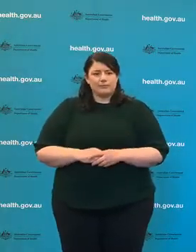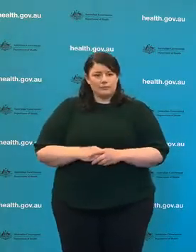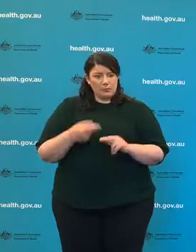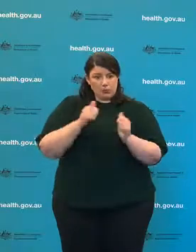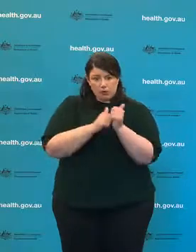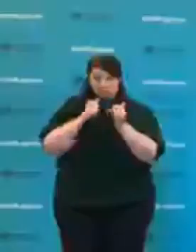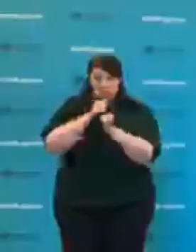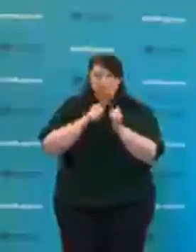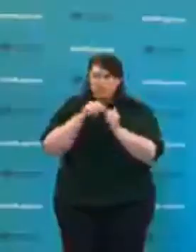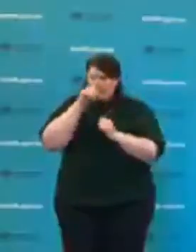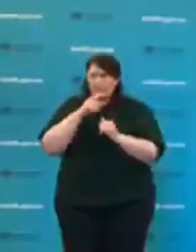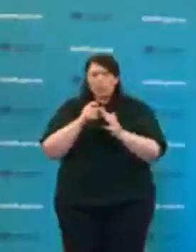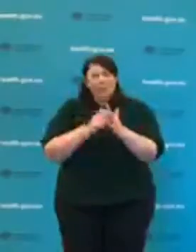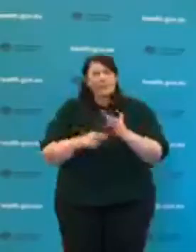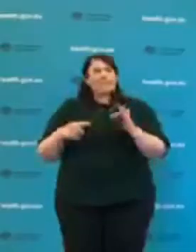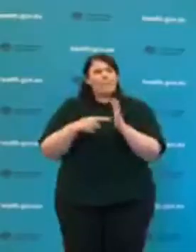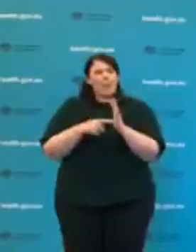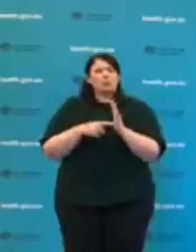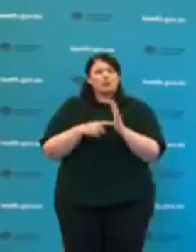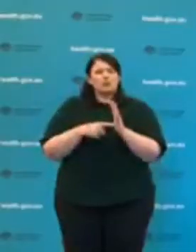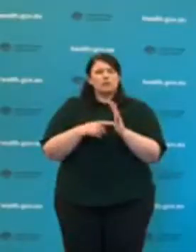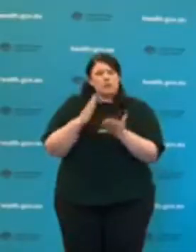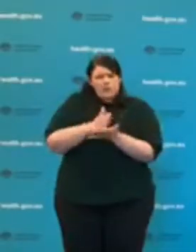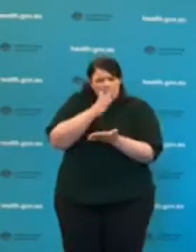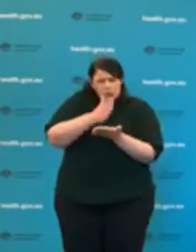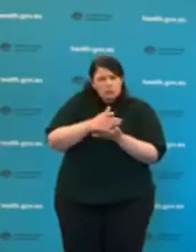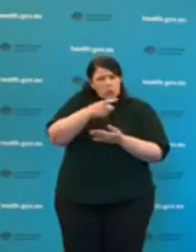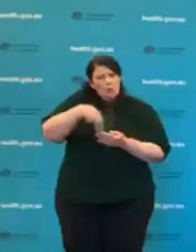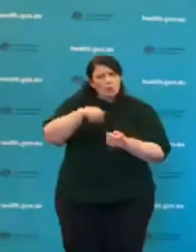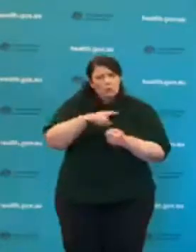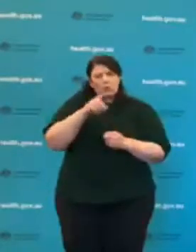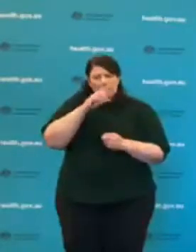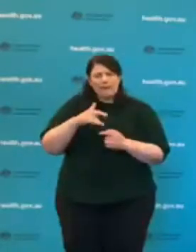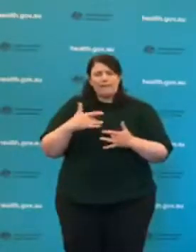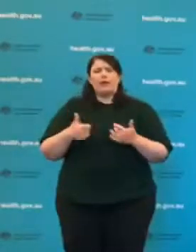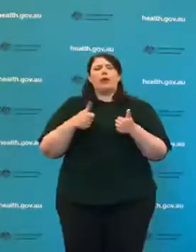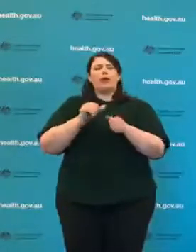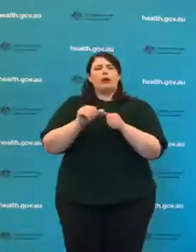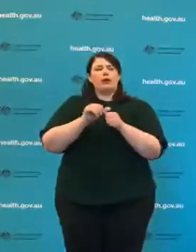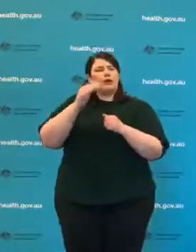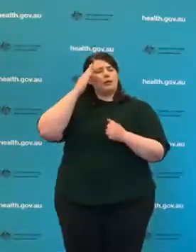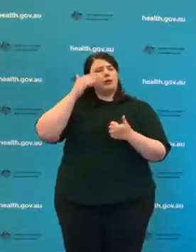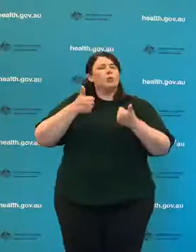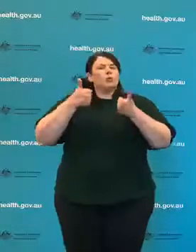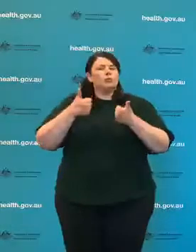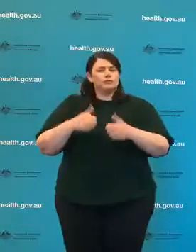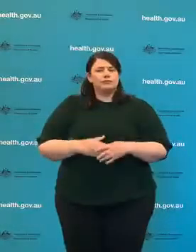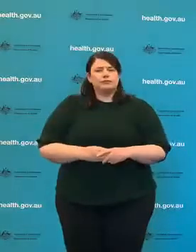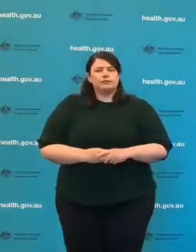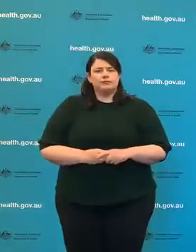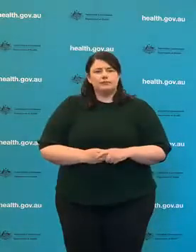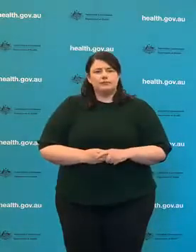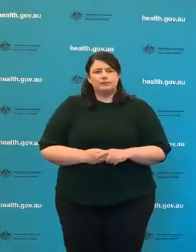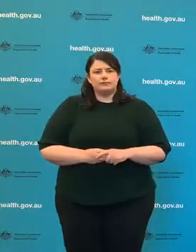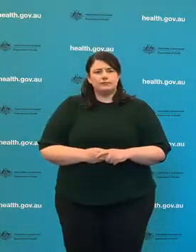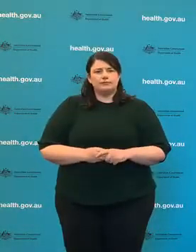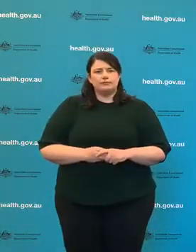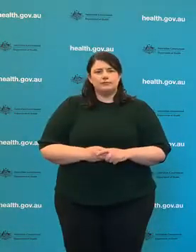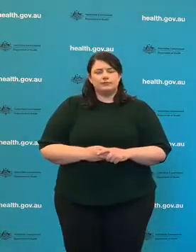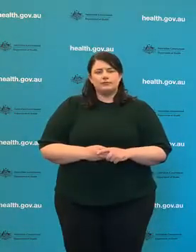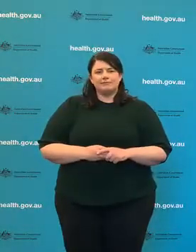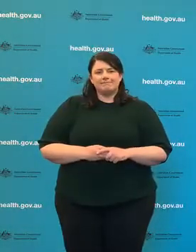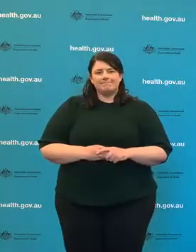very, very important to keep you on track. But if you are feeling what we would